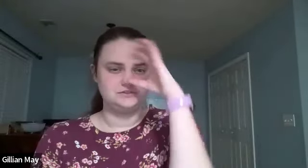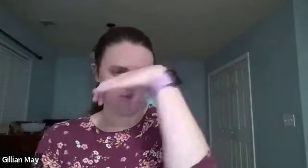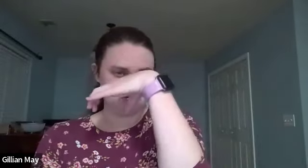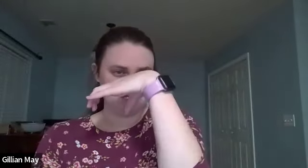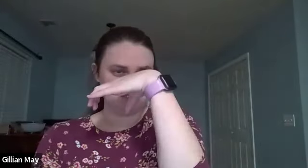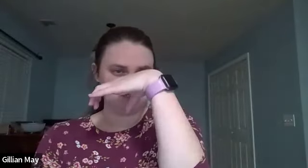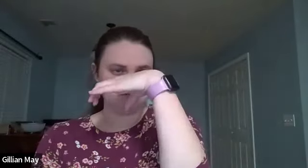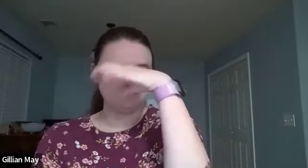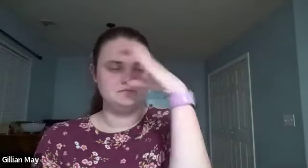Strange.